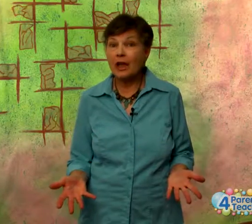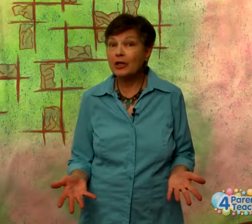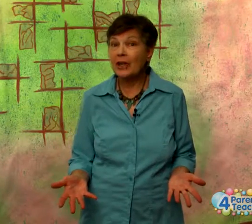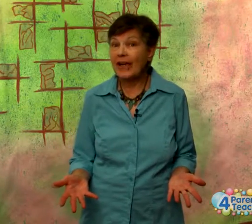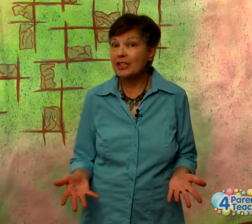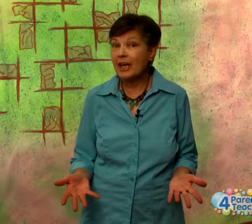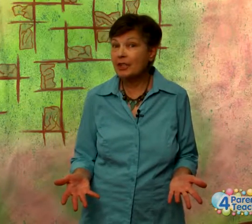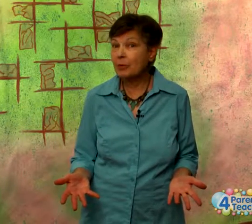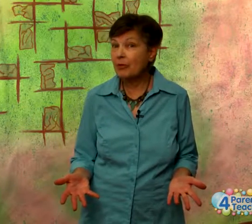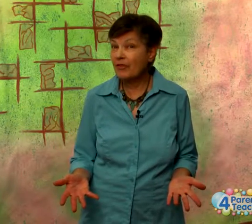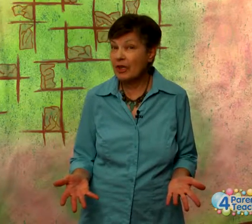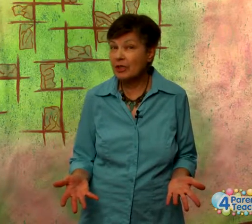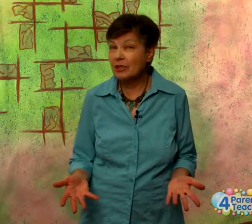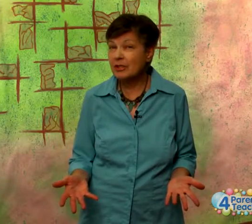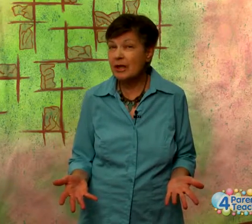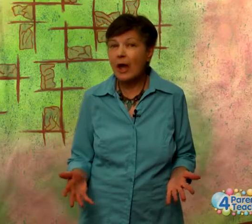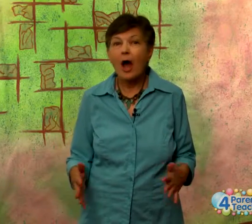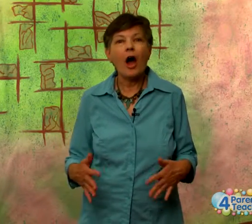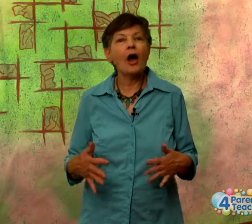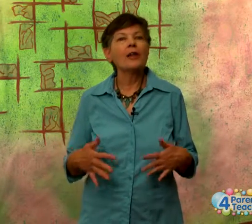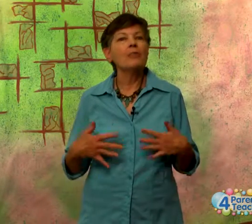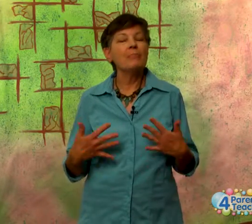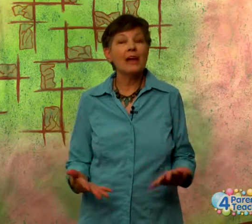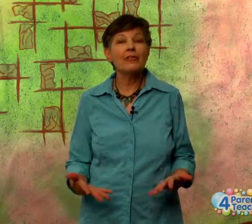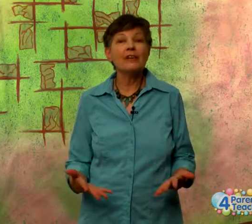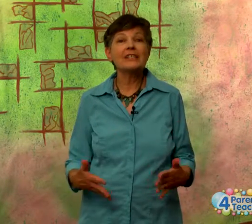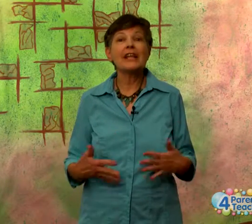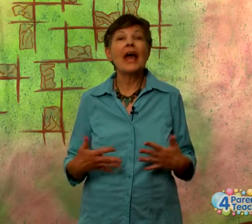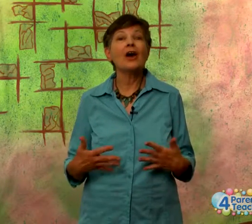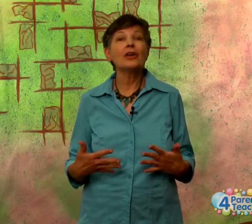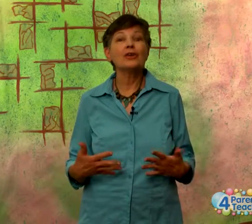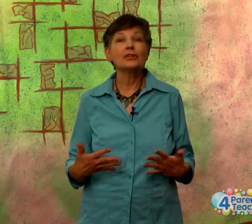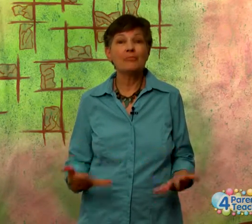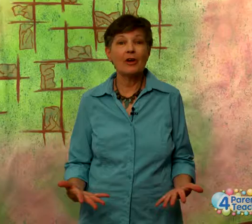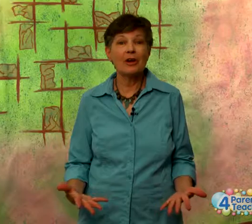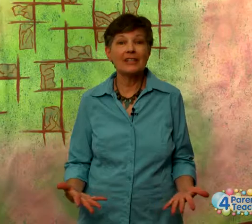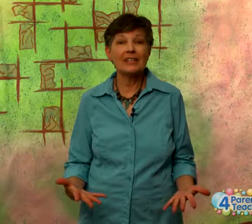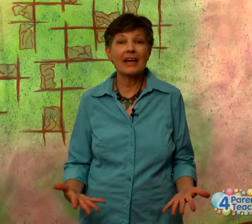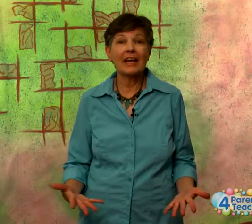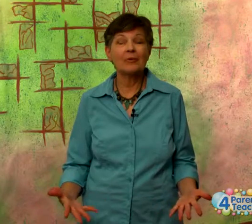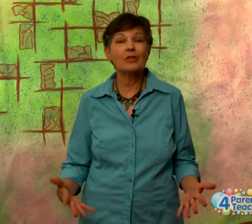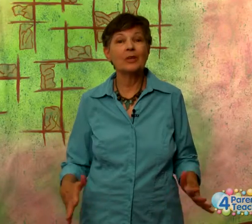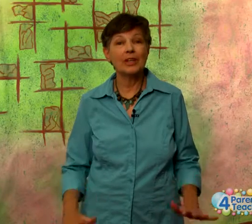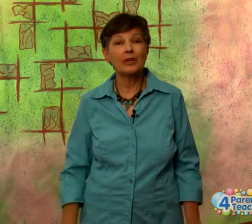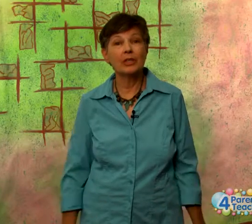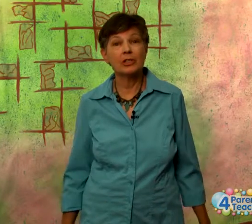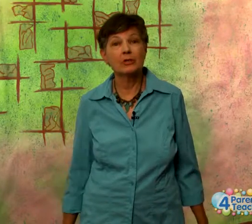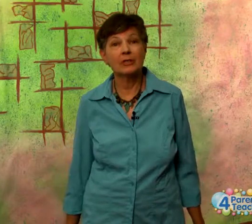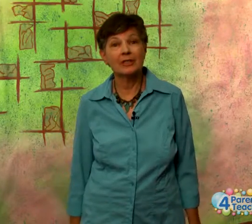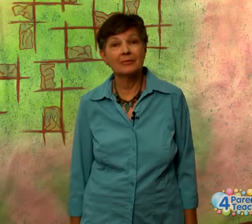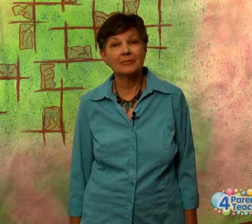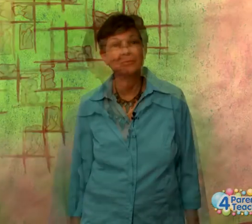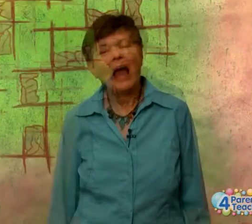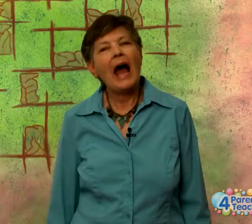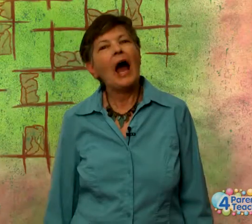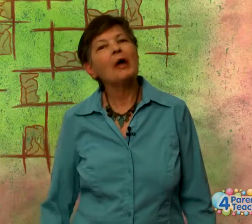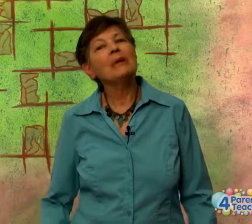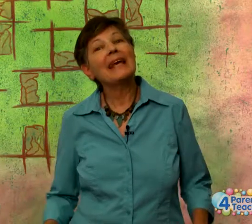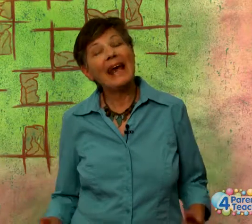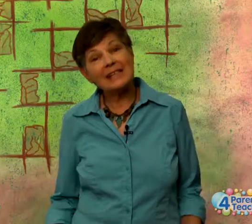childhood education professionals on the benefits and how to use American Sign Language with hearing children. I began